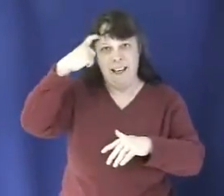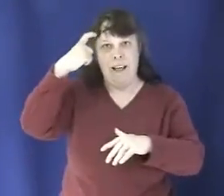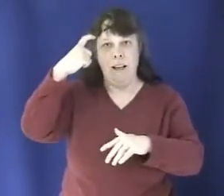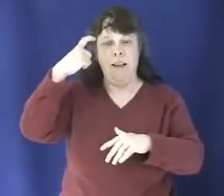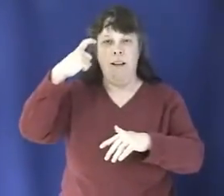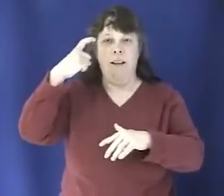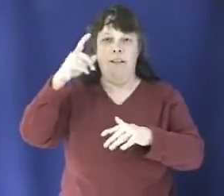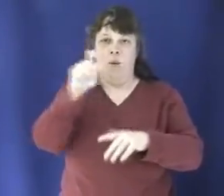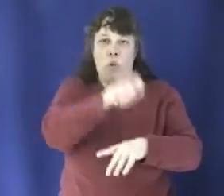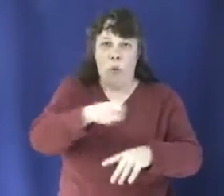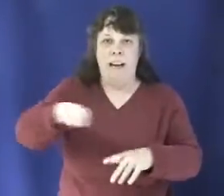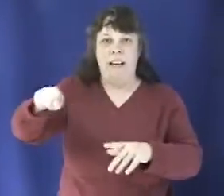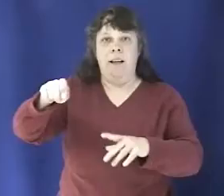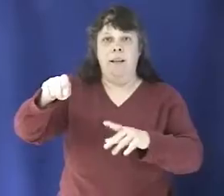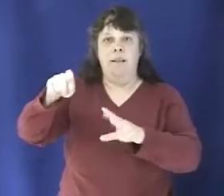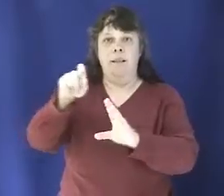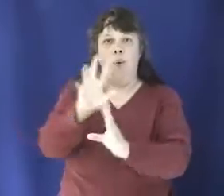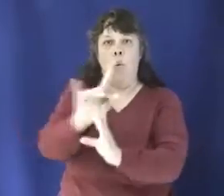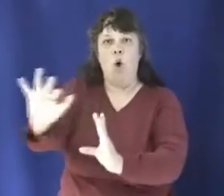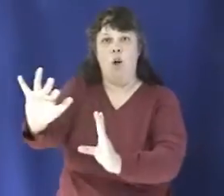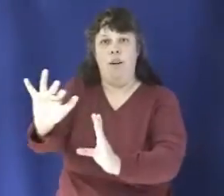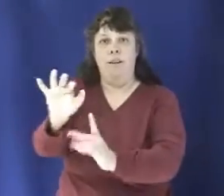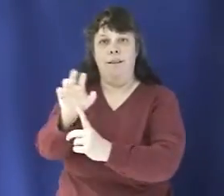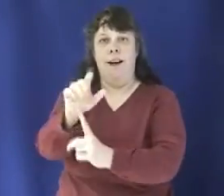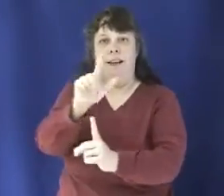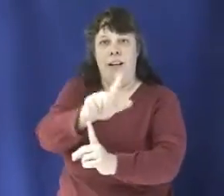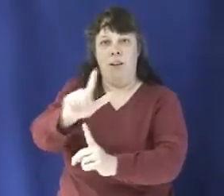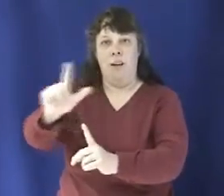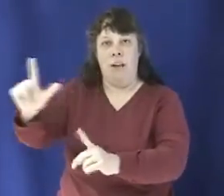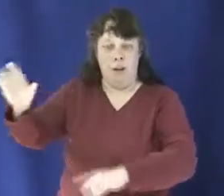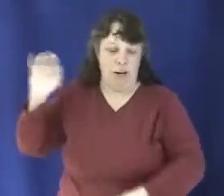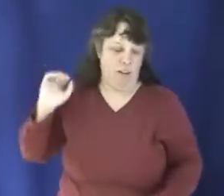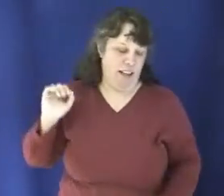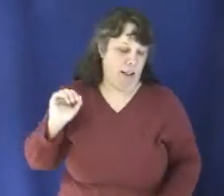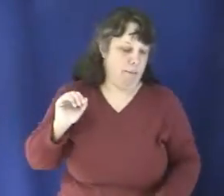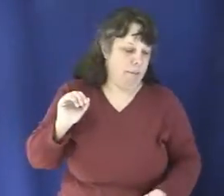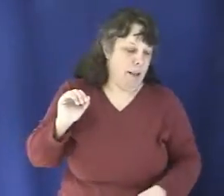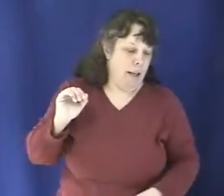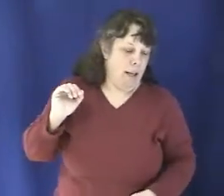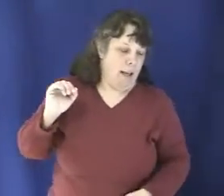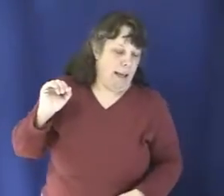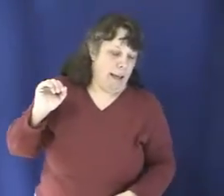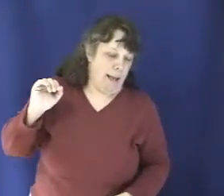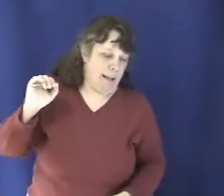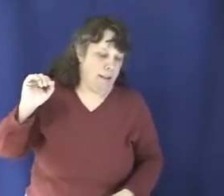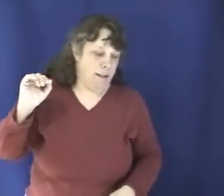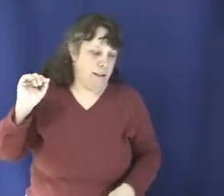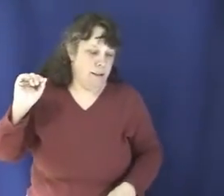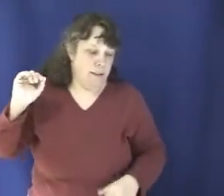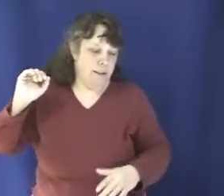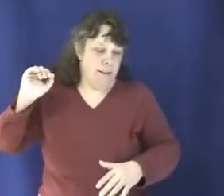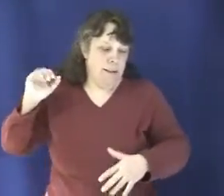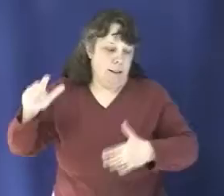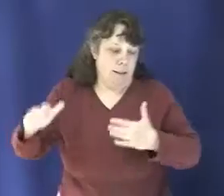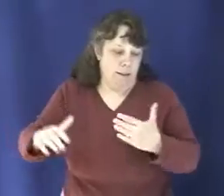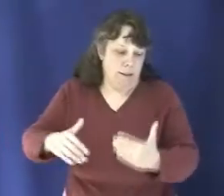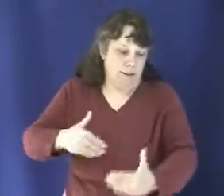thinking, the writing word, not letter, letter, letter, letter thing. And